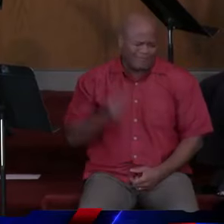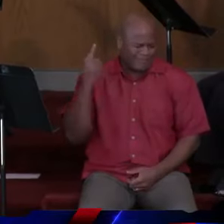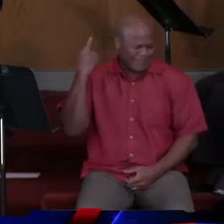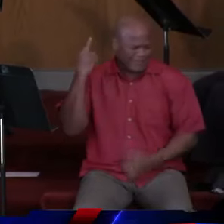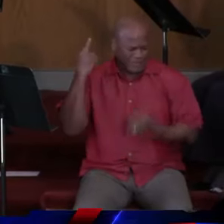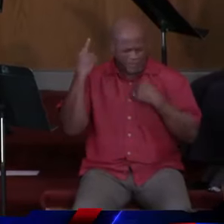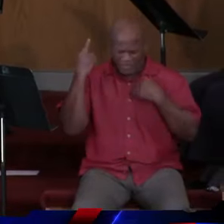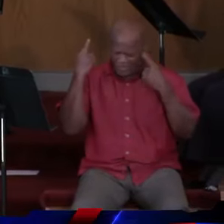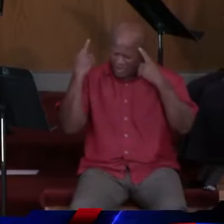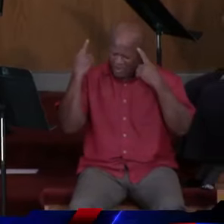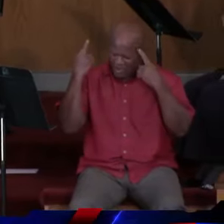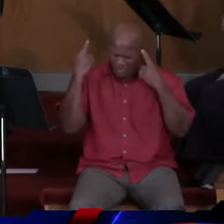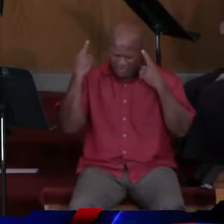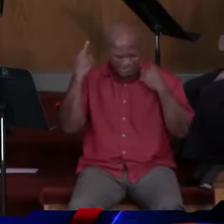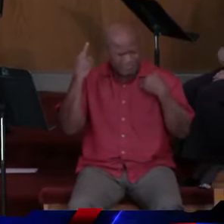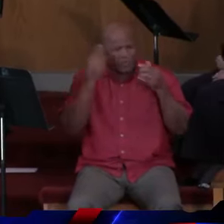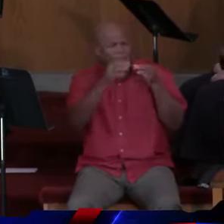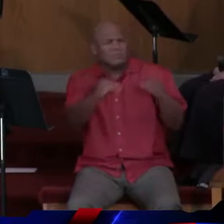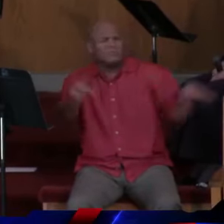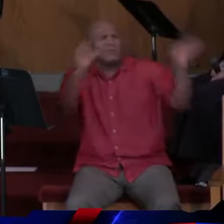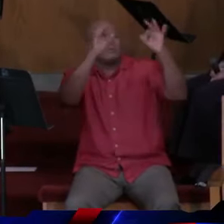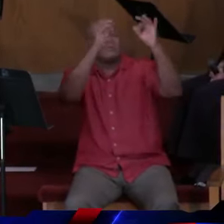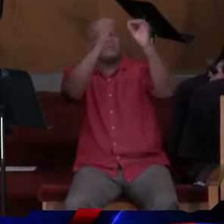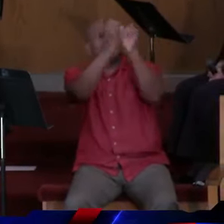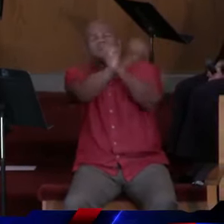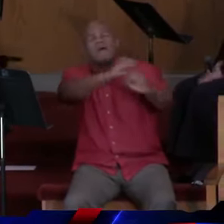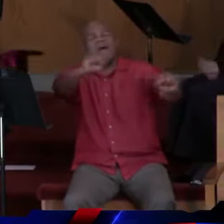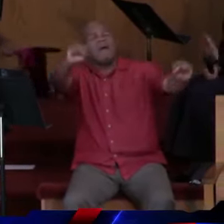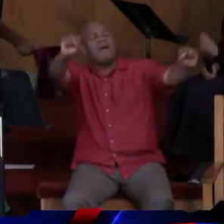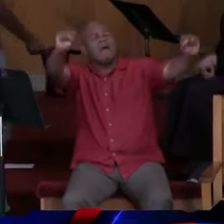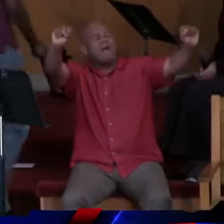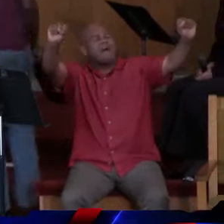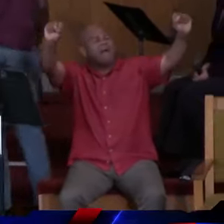You thought I was worth saving,